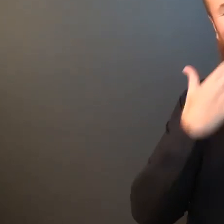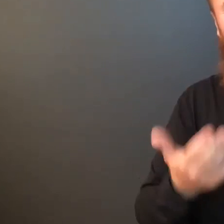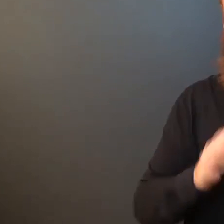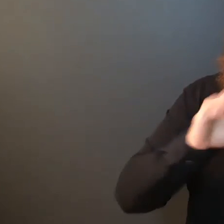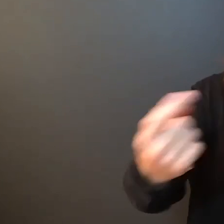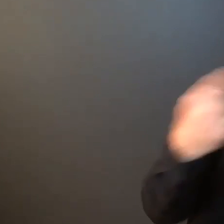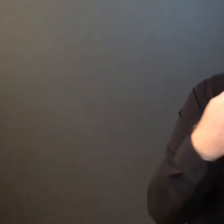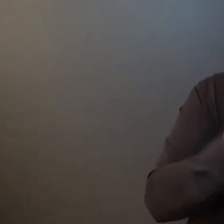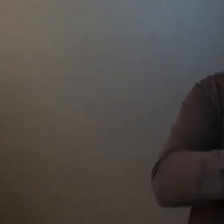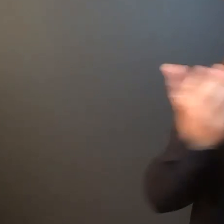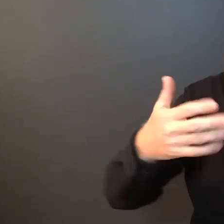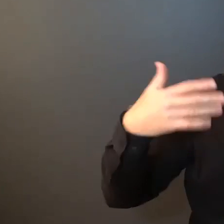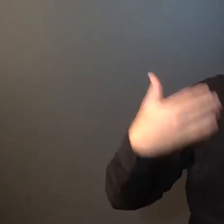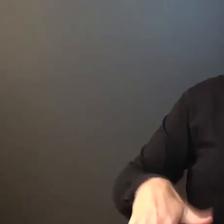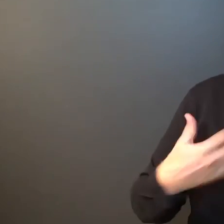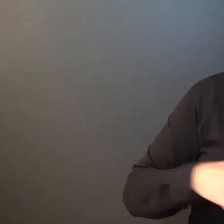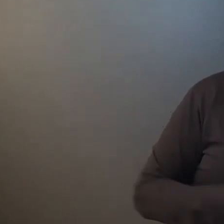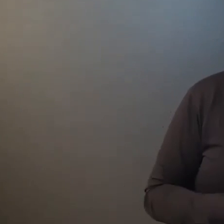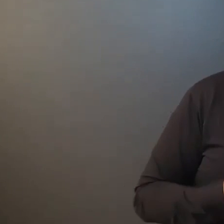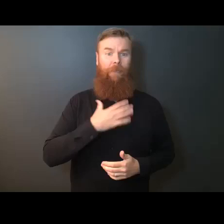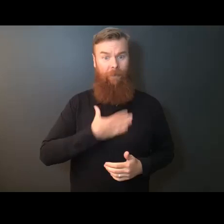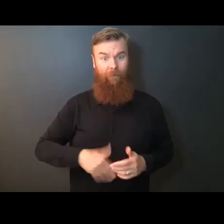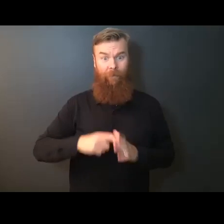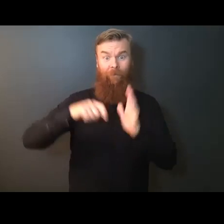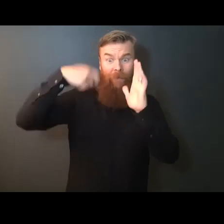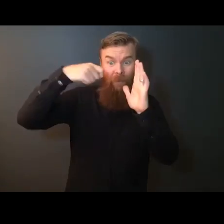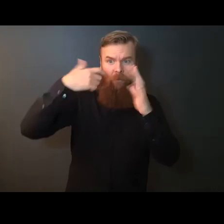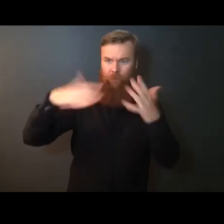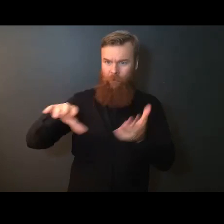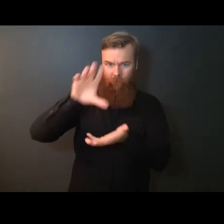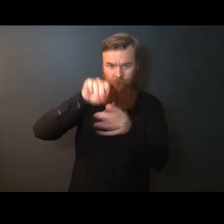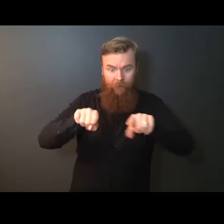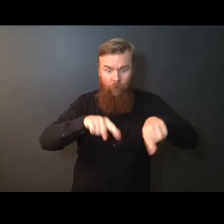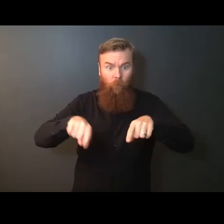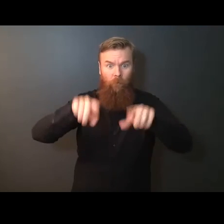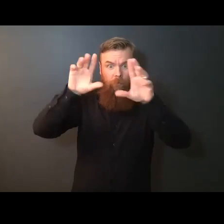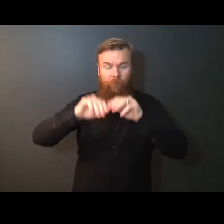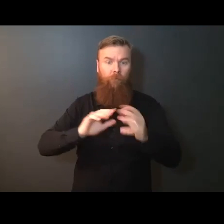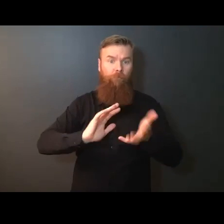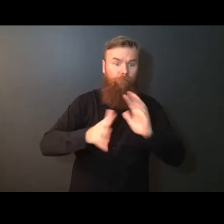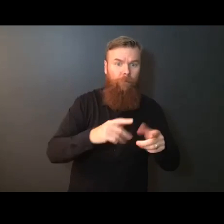the video recordings in different languages, together with chat, transcript for this event,